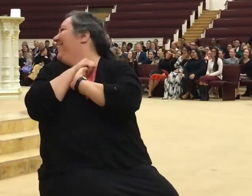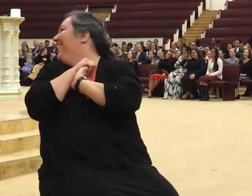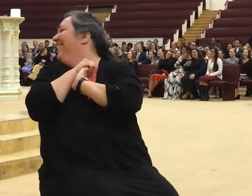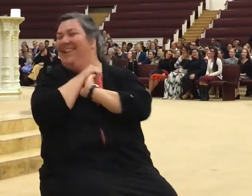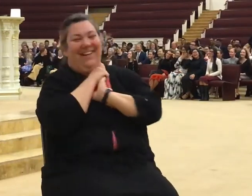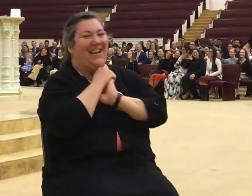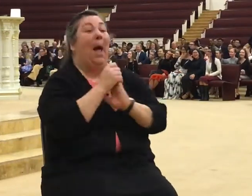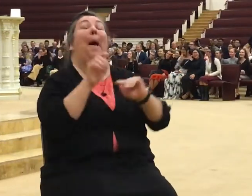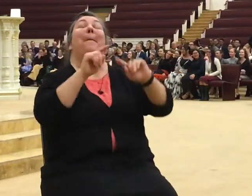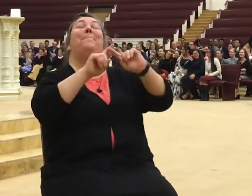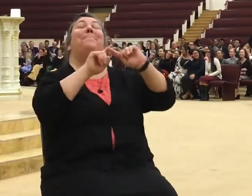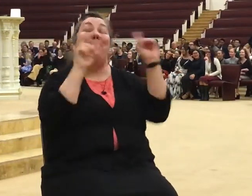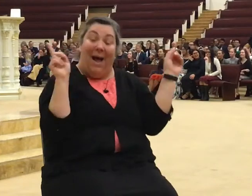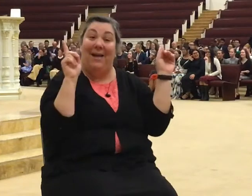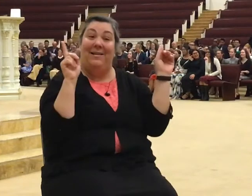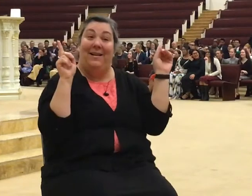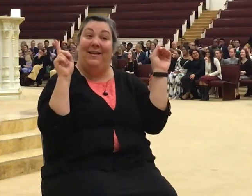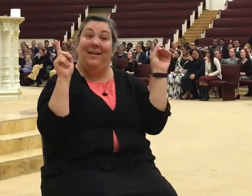But evidently,